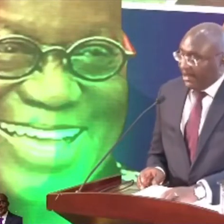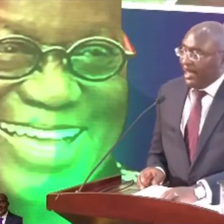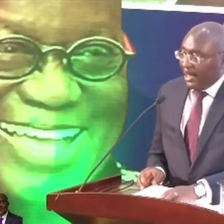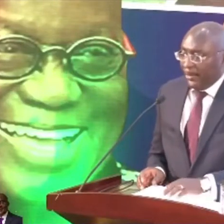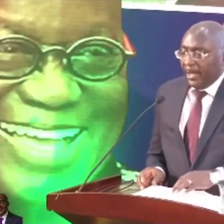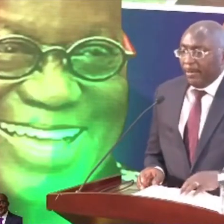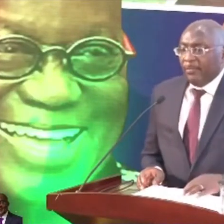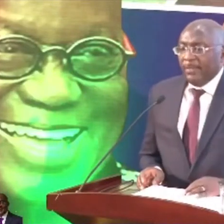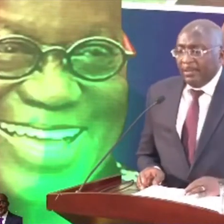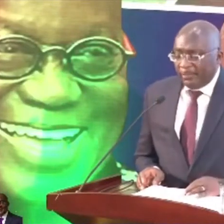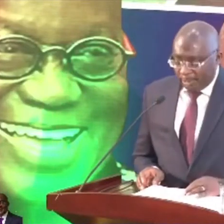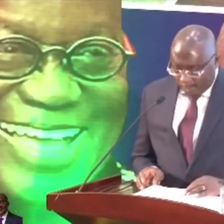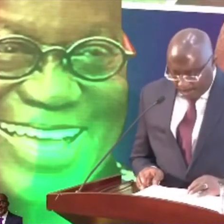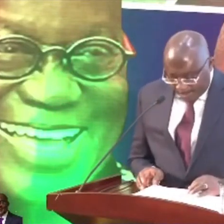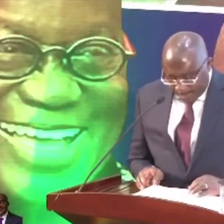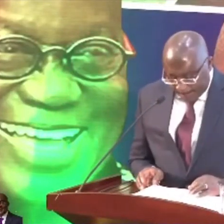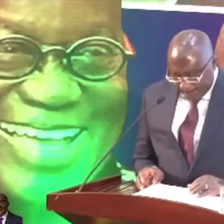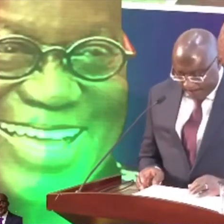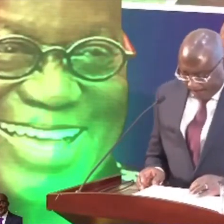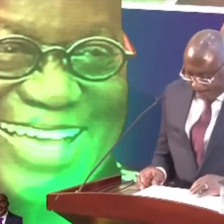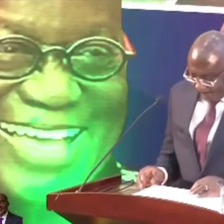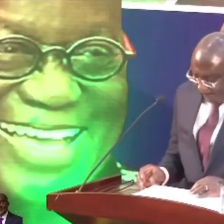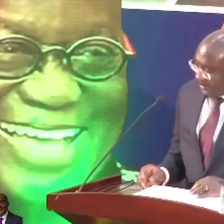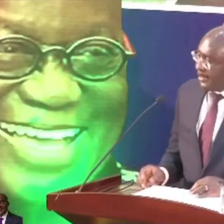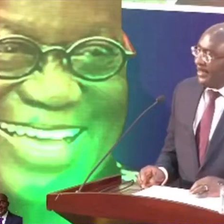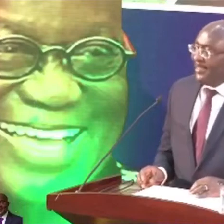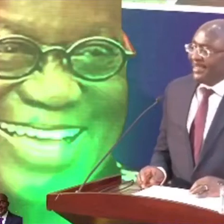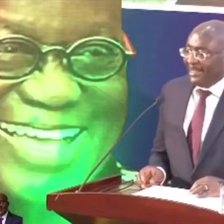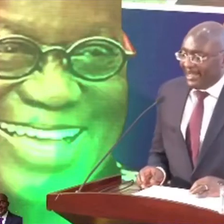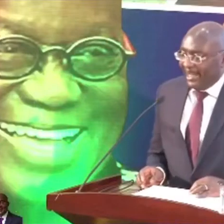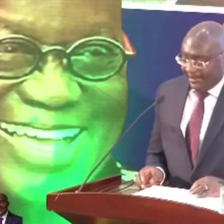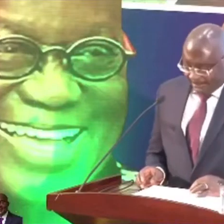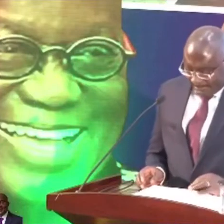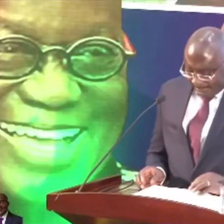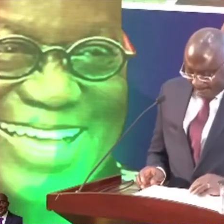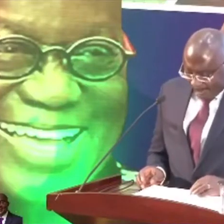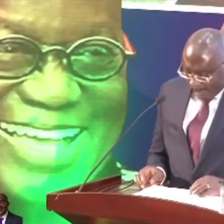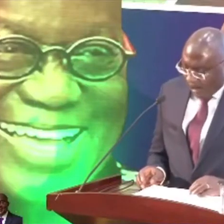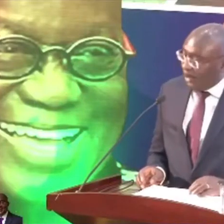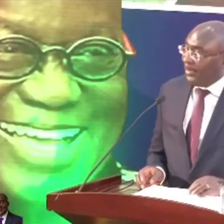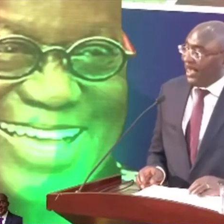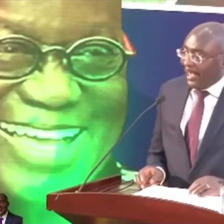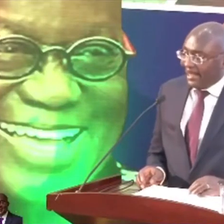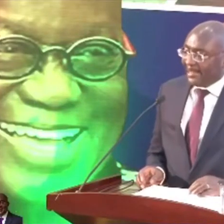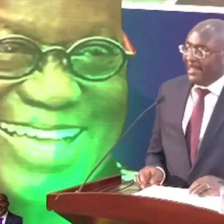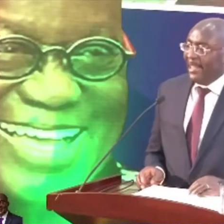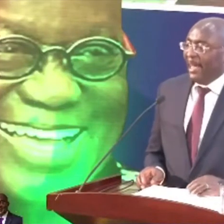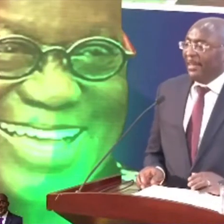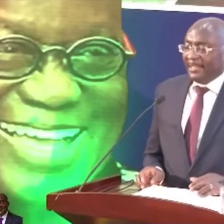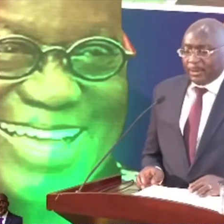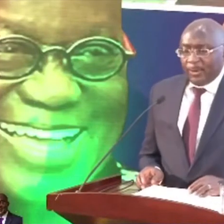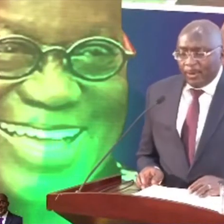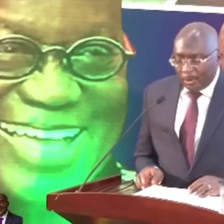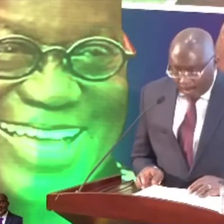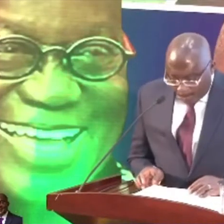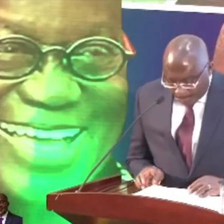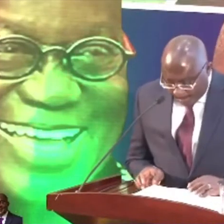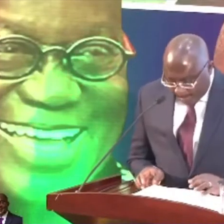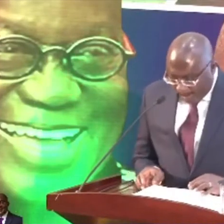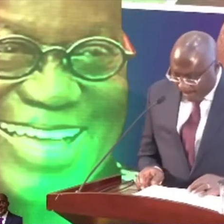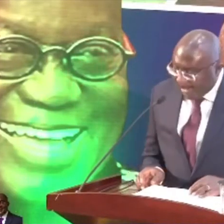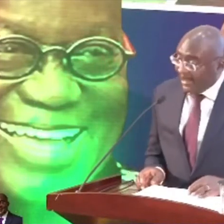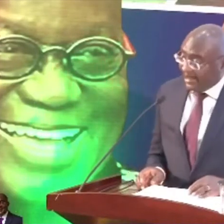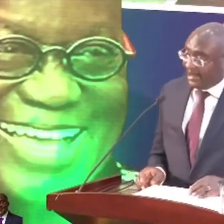in the area of infrastructure. Since then, all of us have had